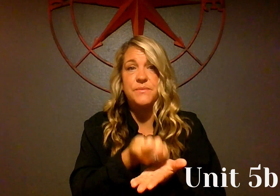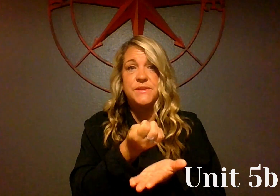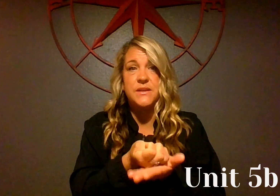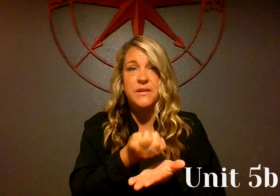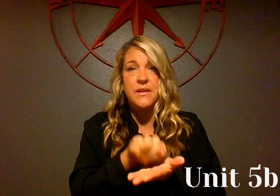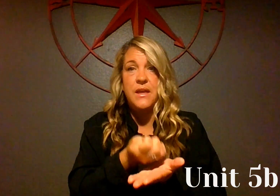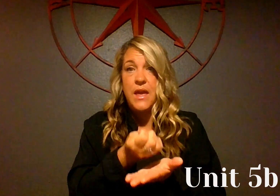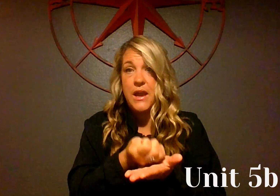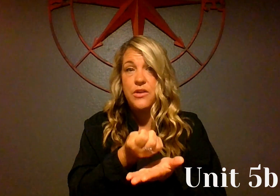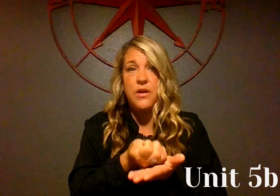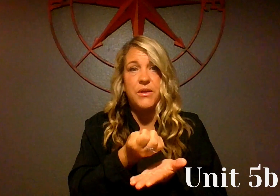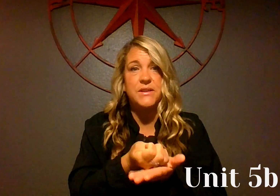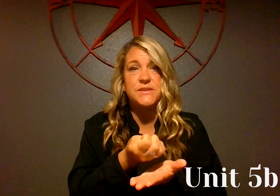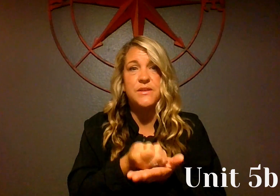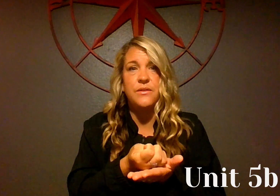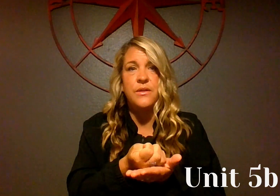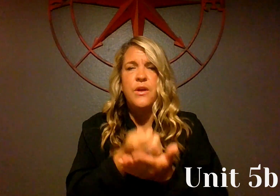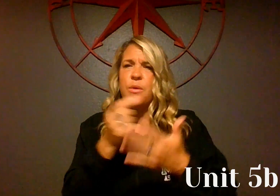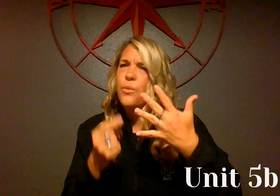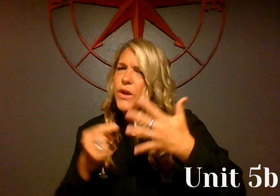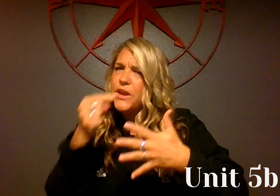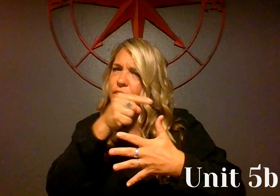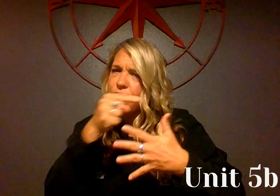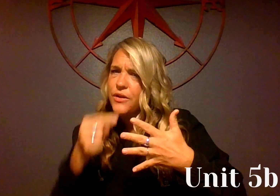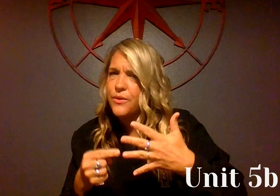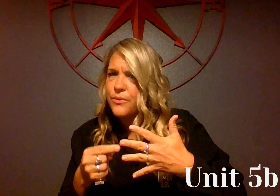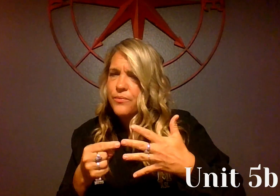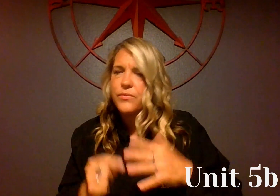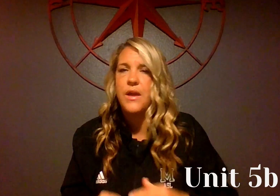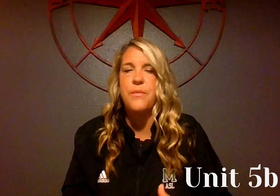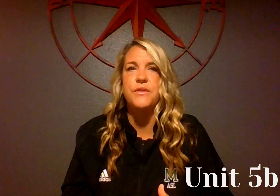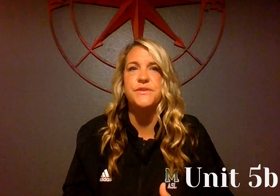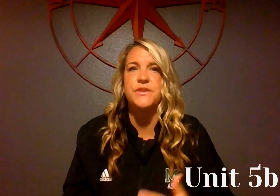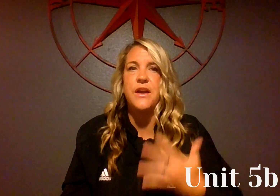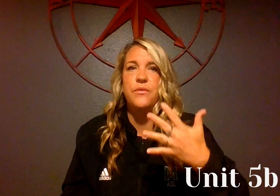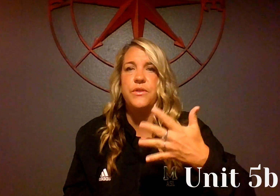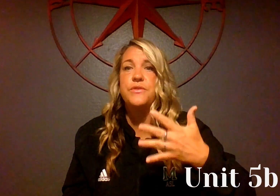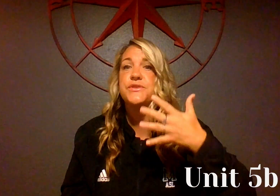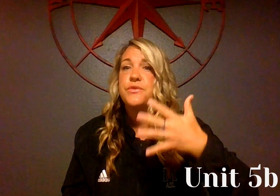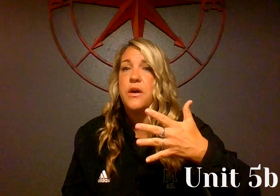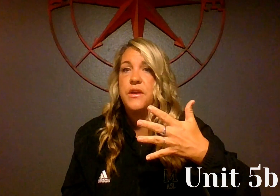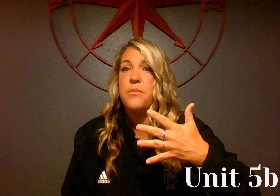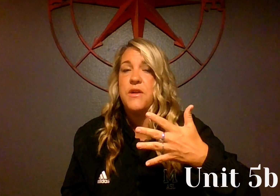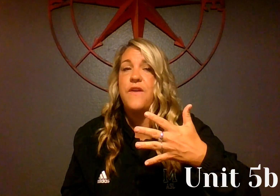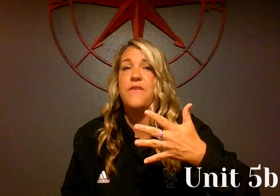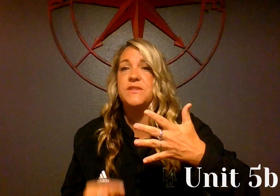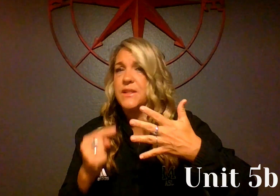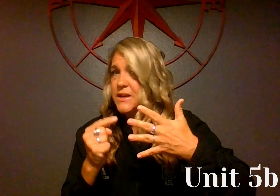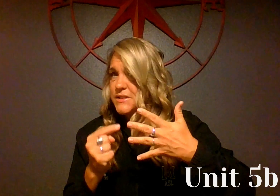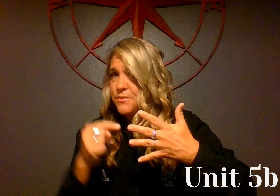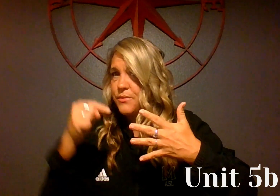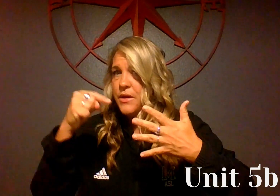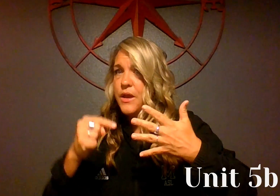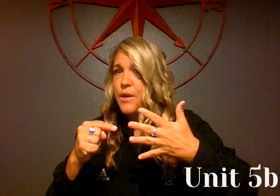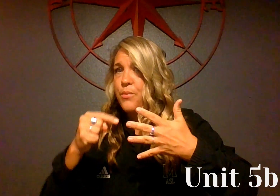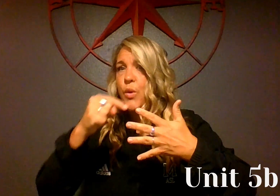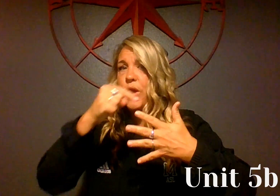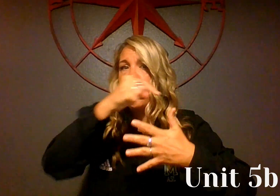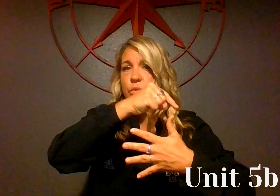taps. Economics. What year are you? Eyebrows are down. Use your non-dominant 5 as a list and point all the way